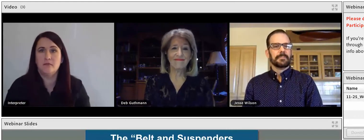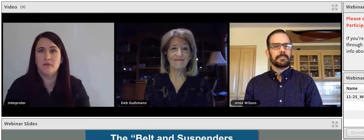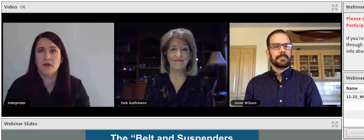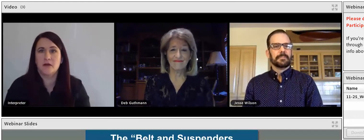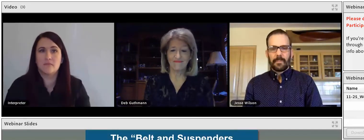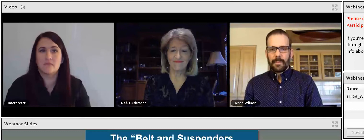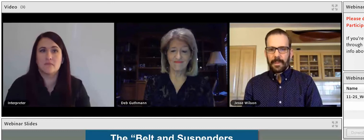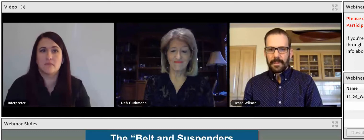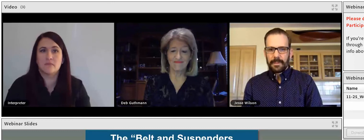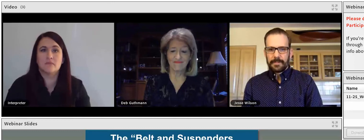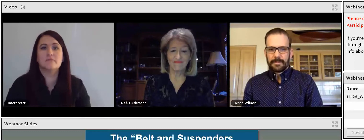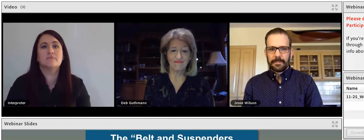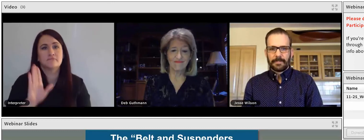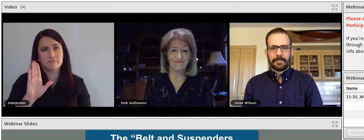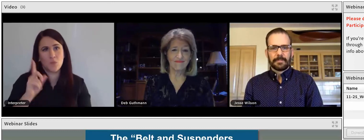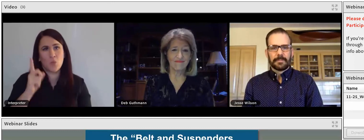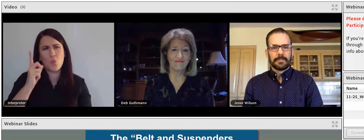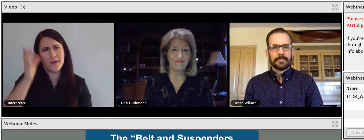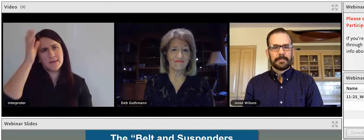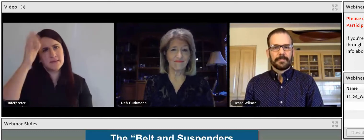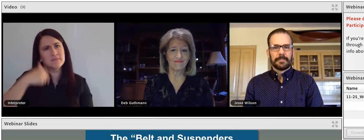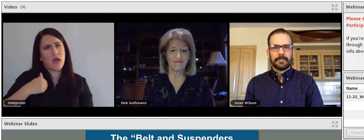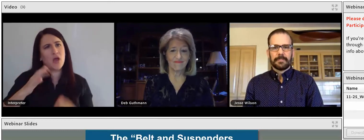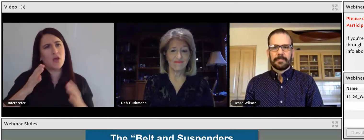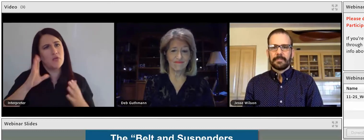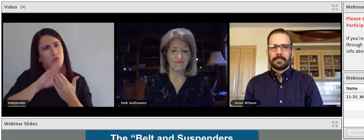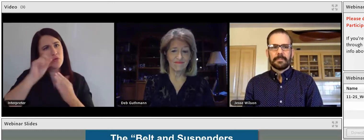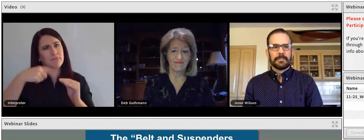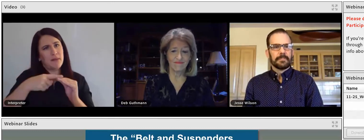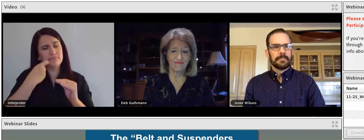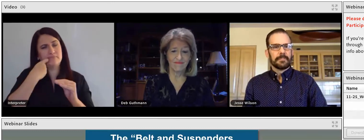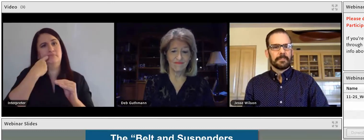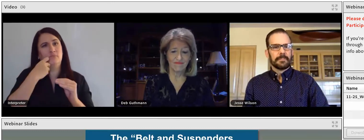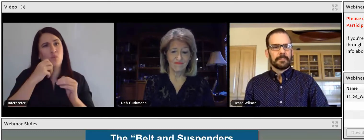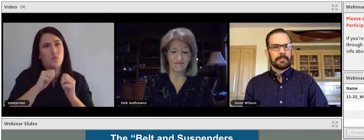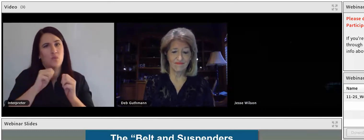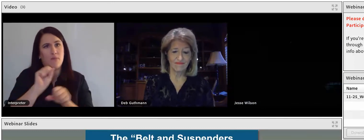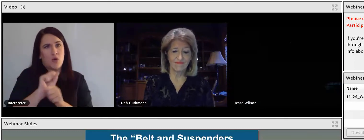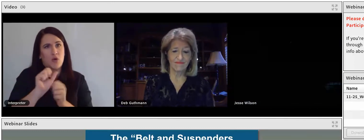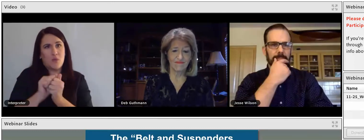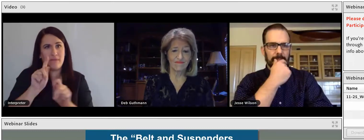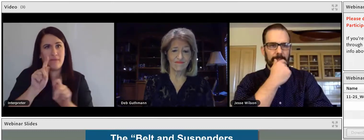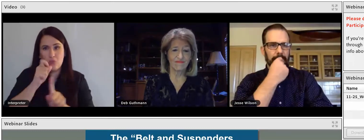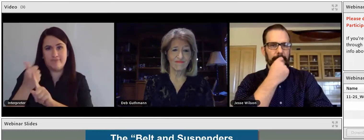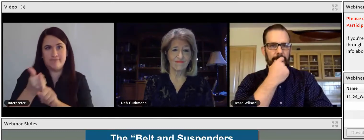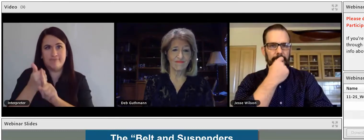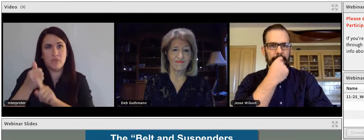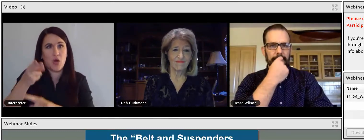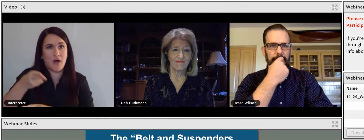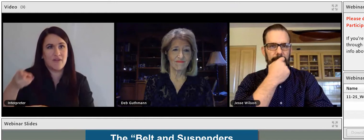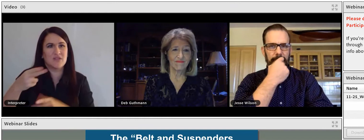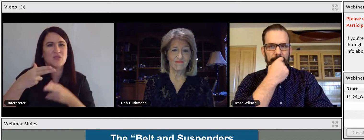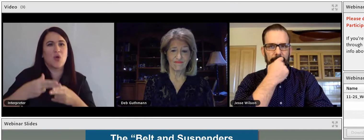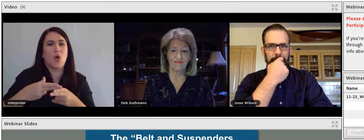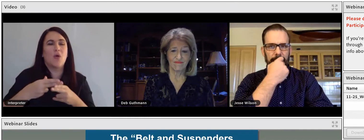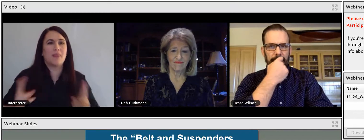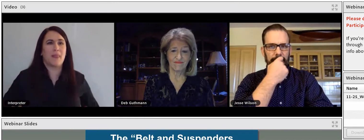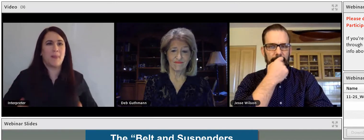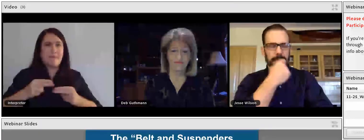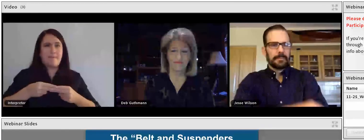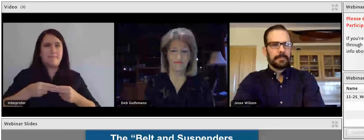So a concept that I learned about recently when working with especially people who are hard of hearing is called the belt and suspenders